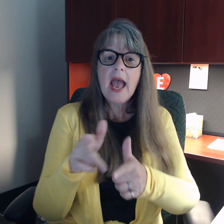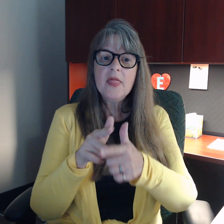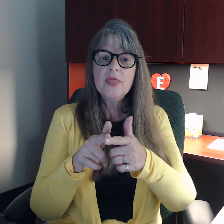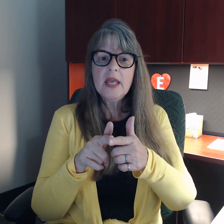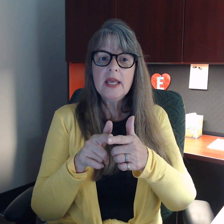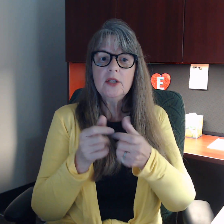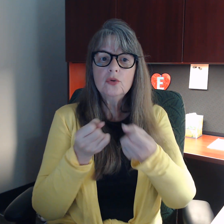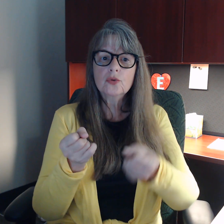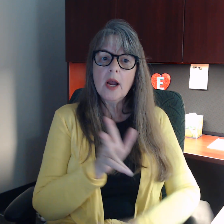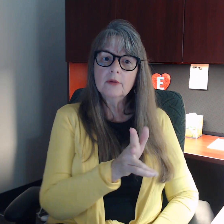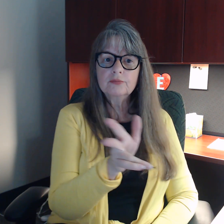And then you drive,